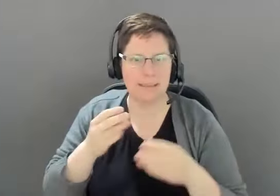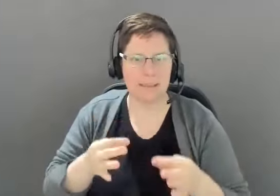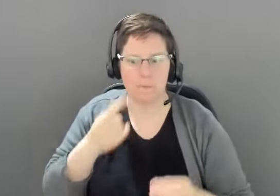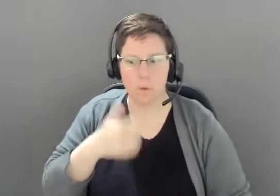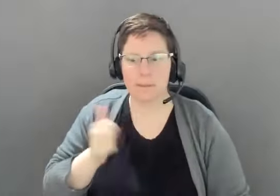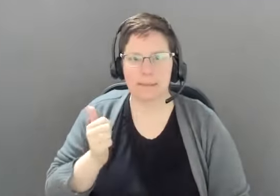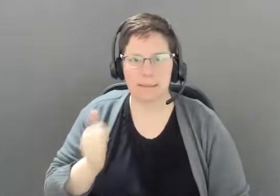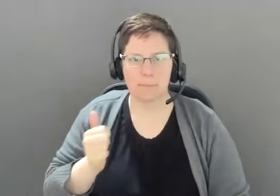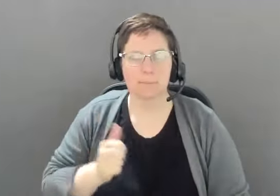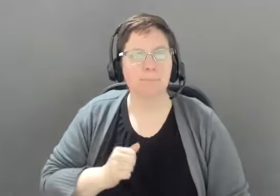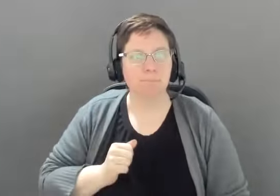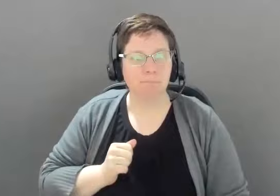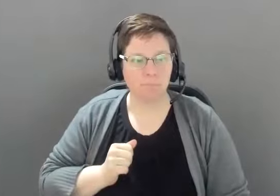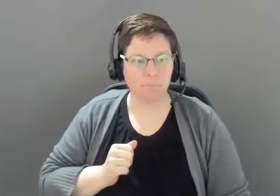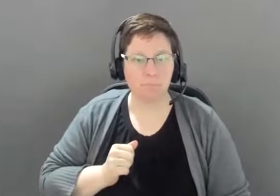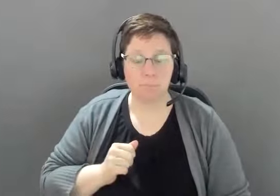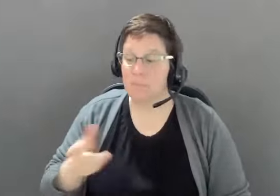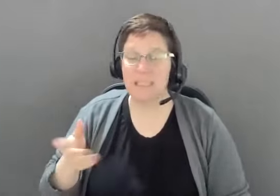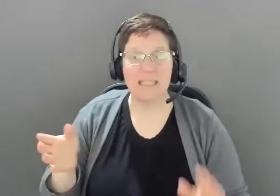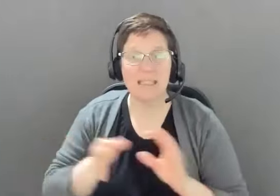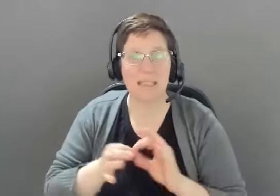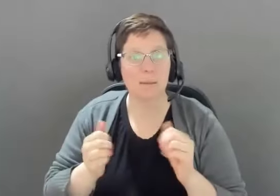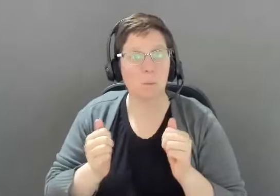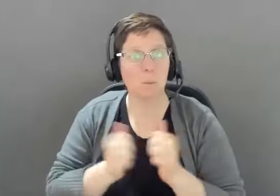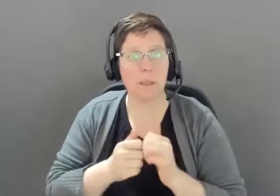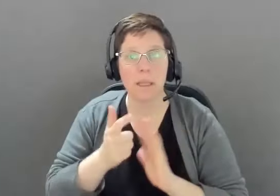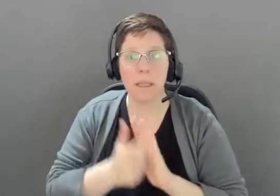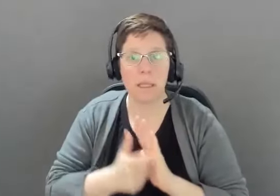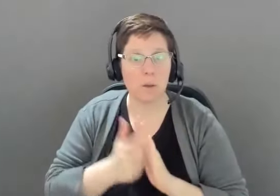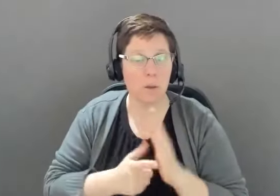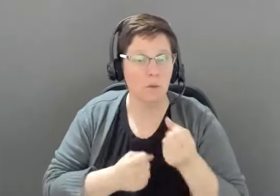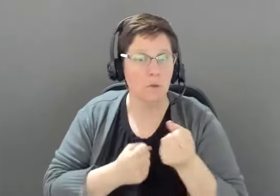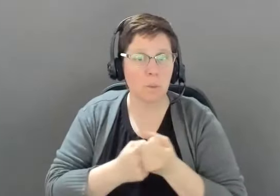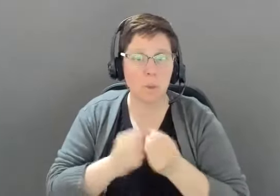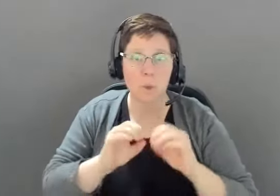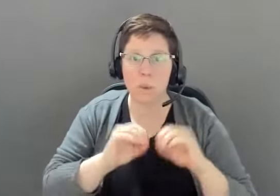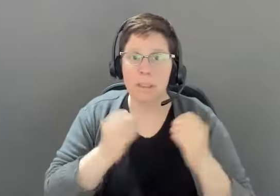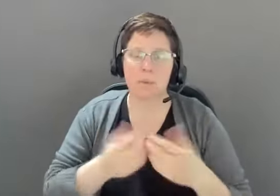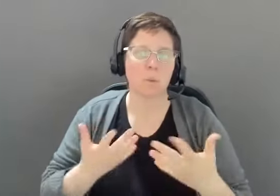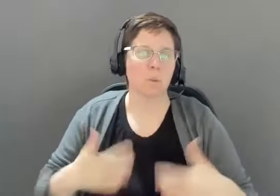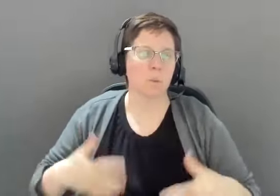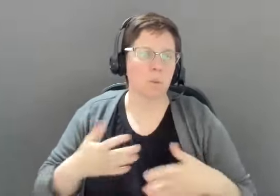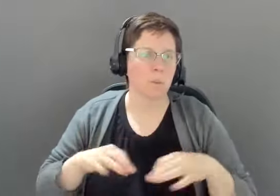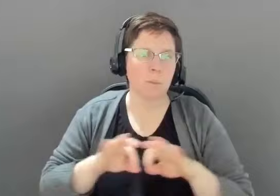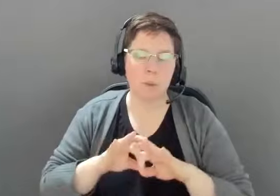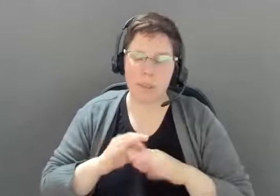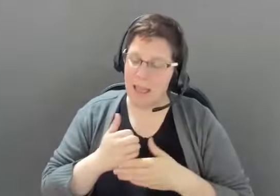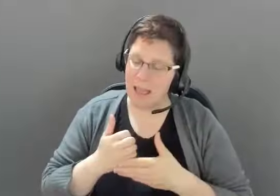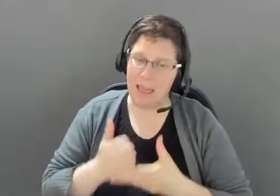Connecting victim complainants with legal resources and support organizations is essential. Guide survivors to legal